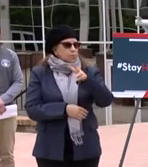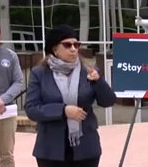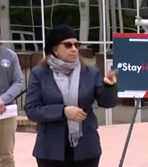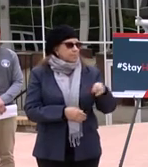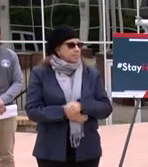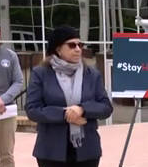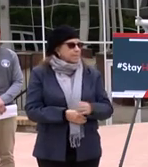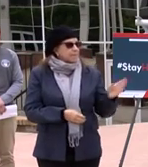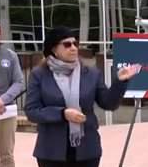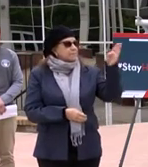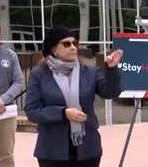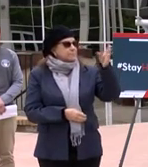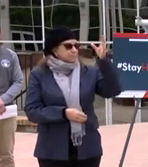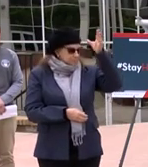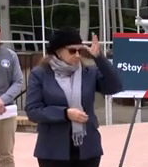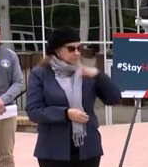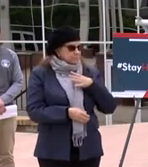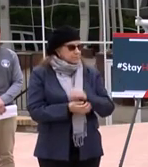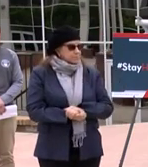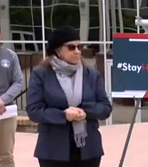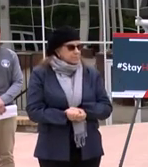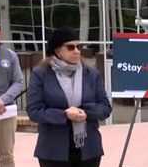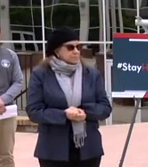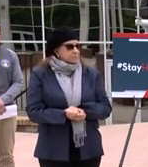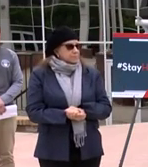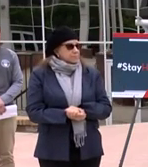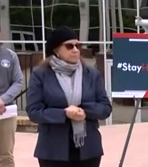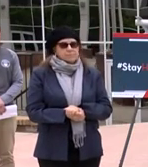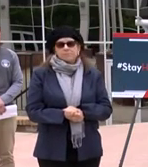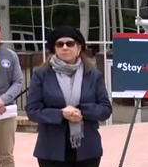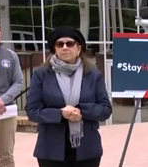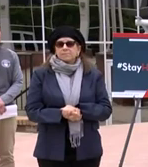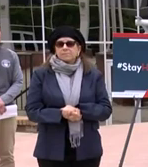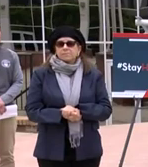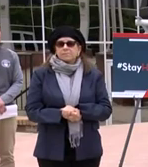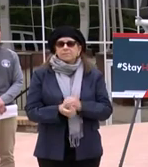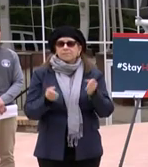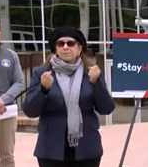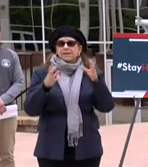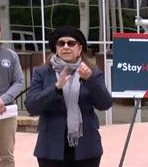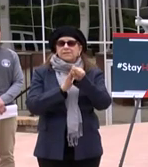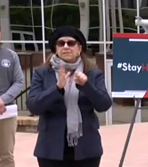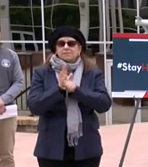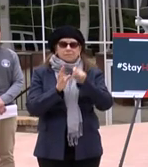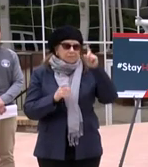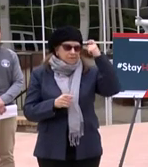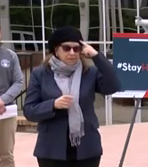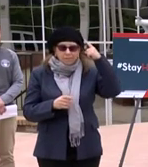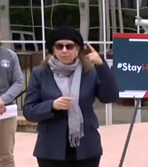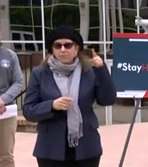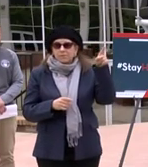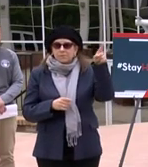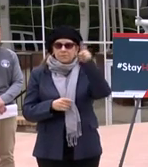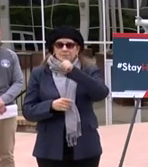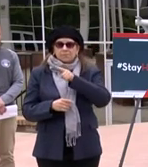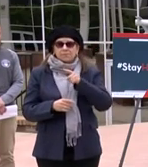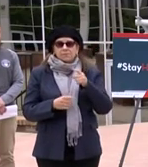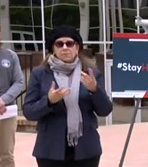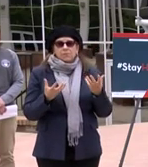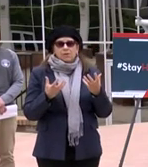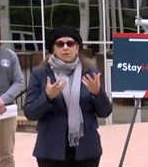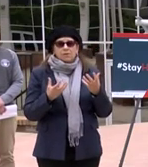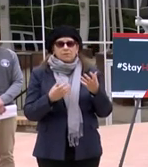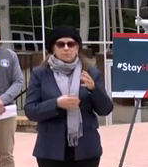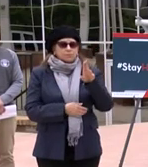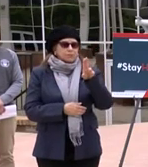state governments have been appealing to USDA for blanket waivers, for greater autonomy, to expand